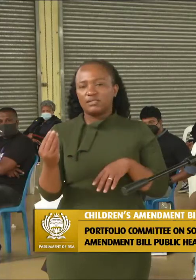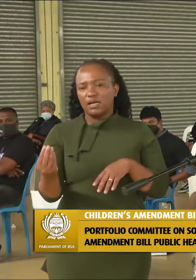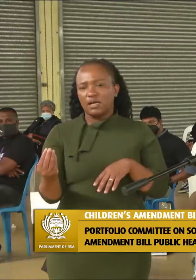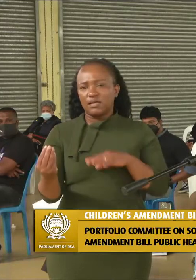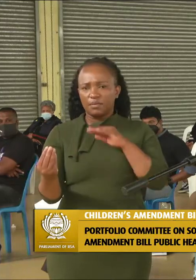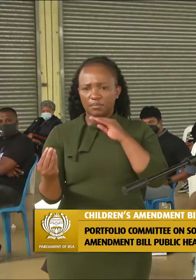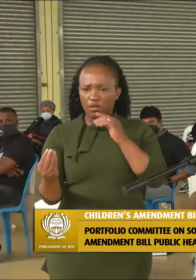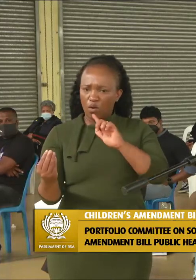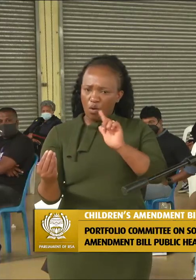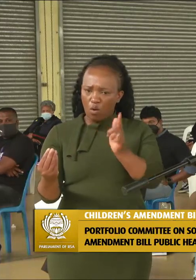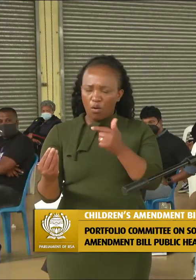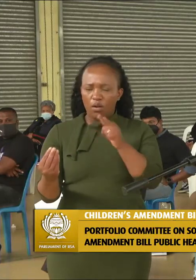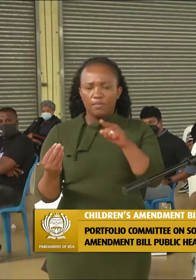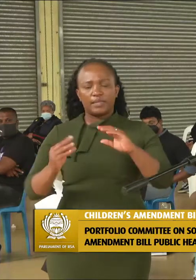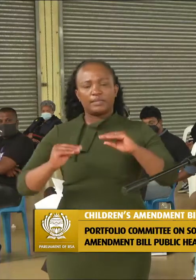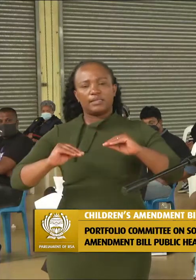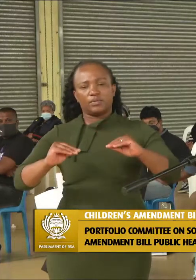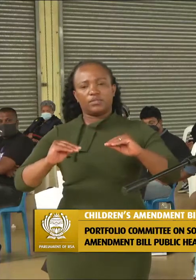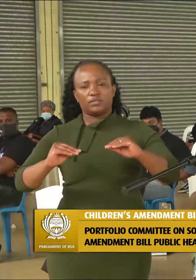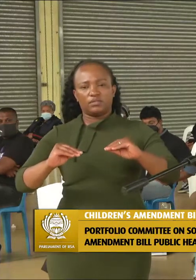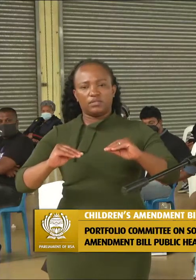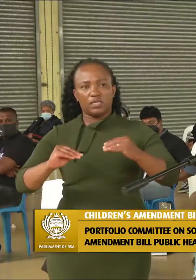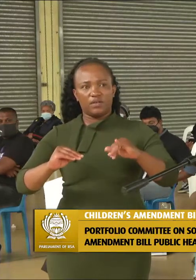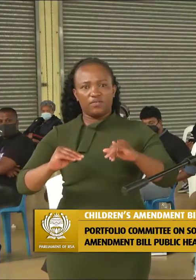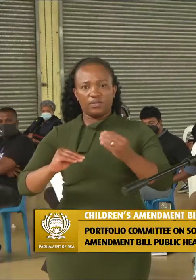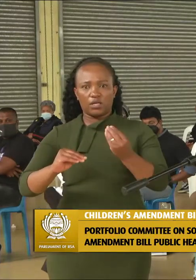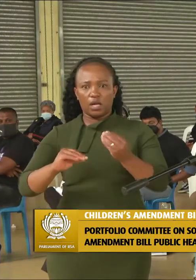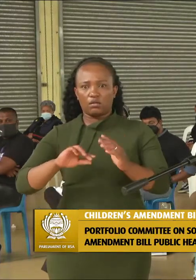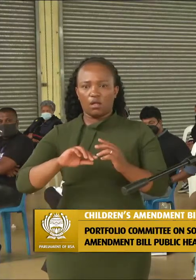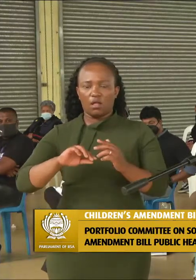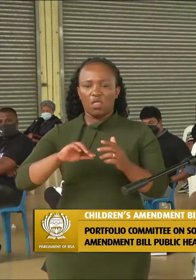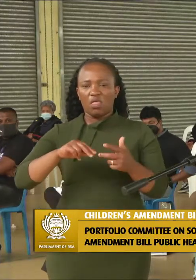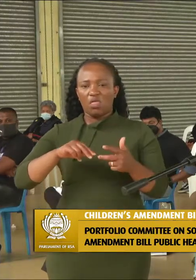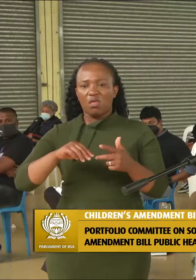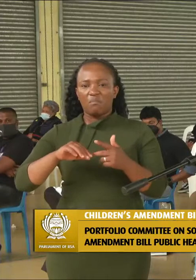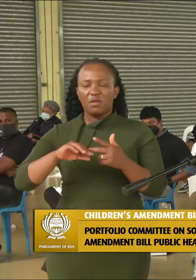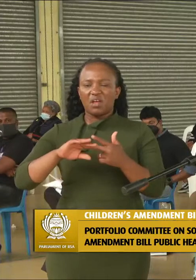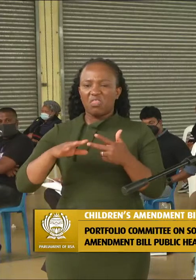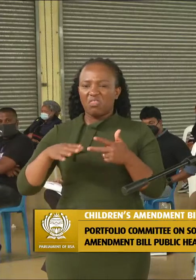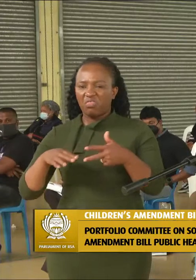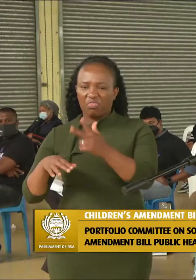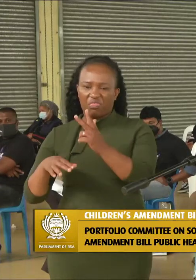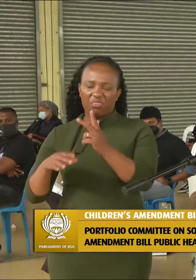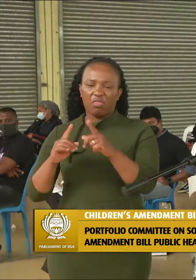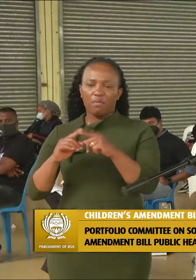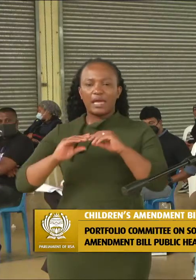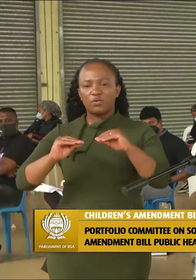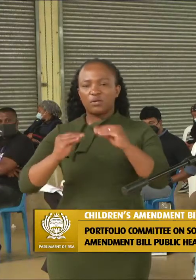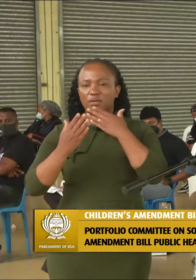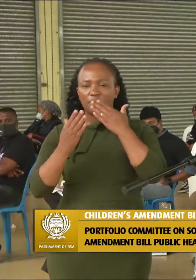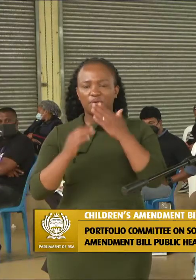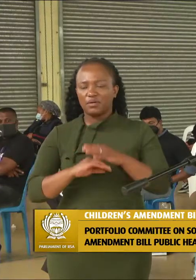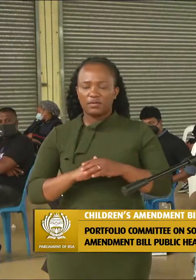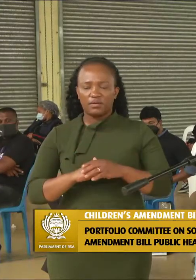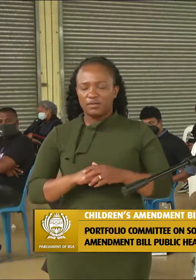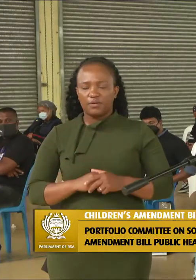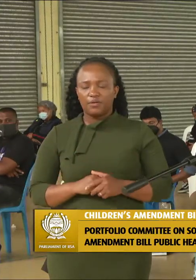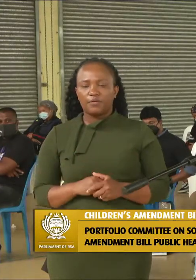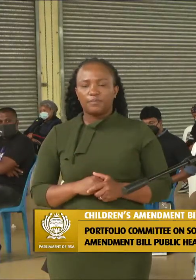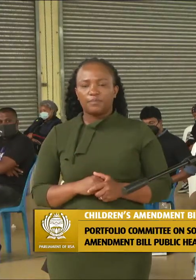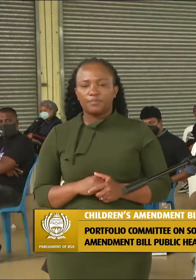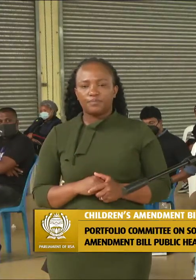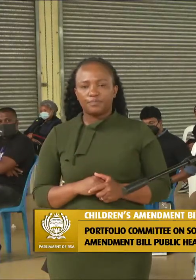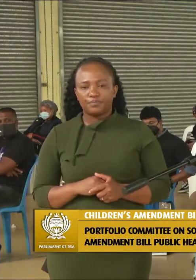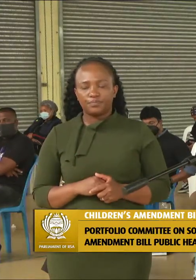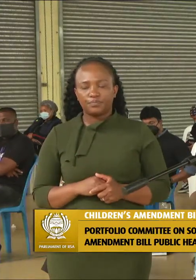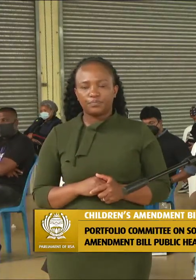athole imfundo, bonke abantwana kumele bathole imfundo. I would like our government to look at the matter, especially of education, because